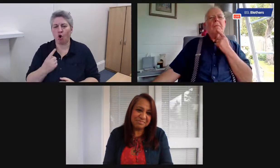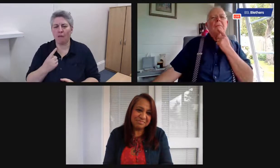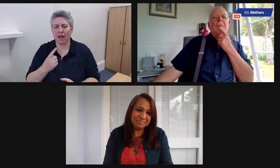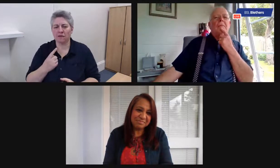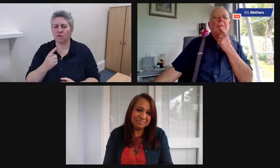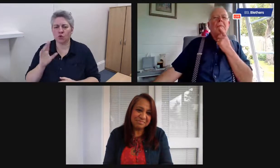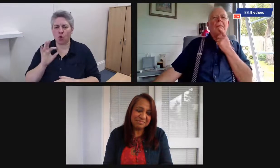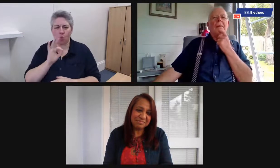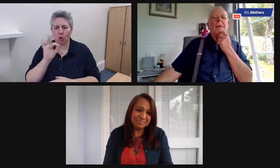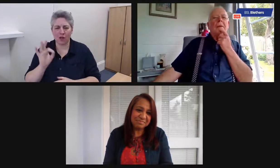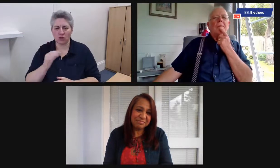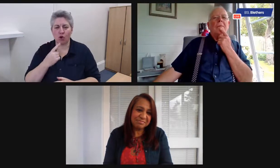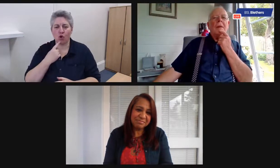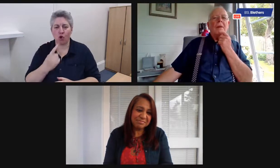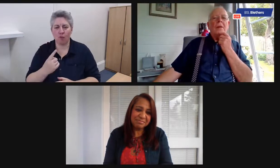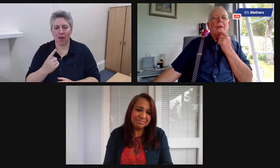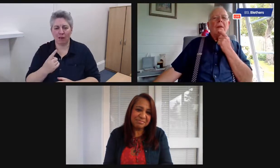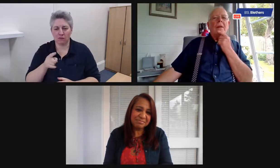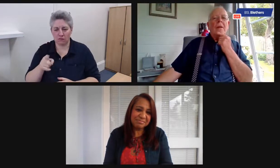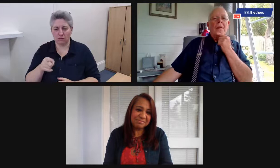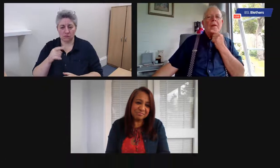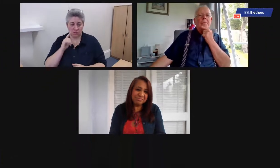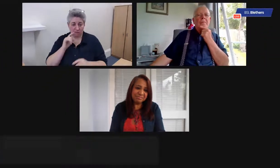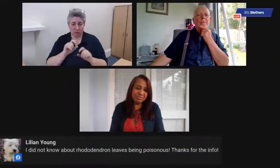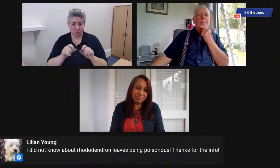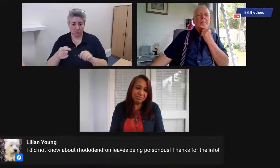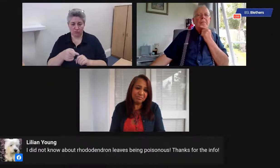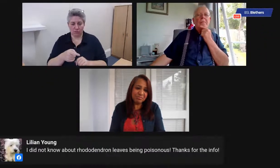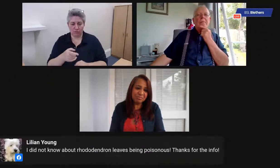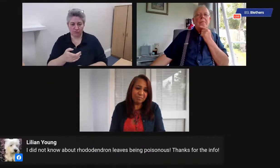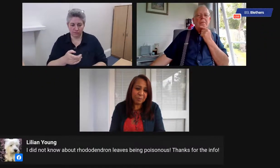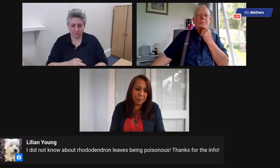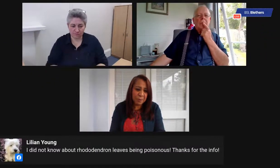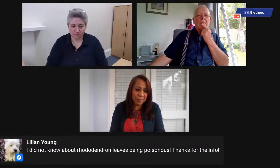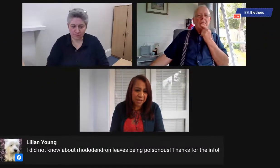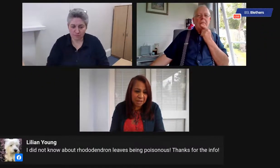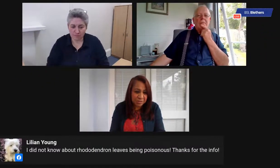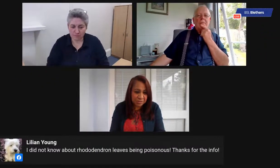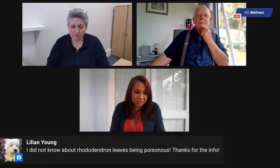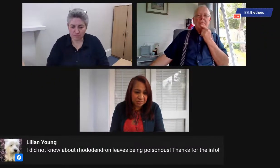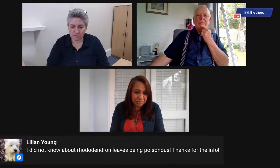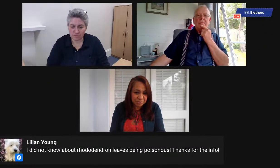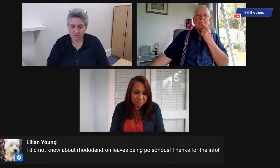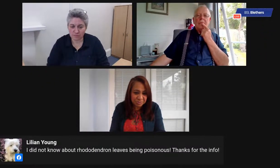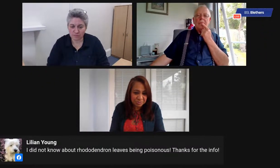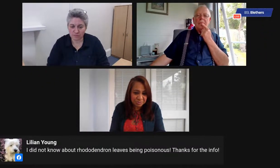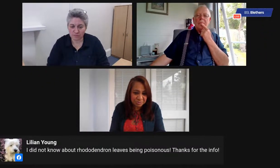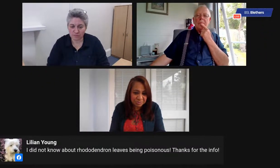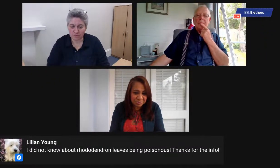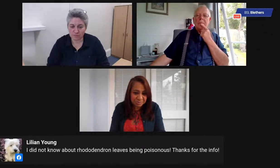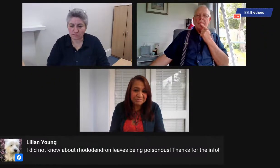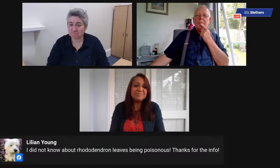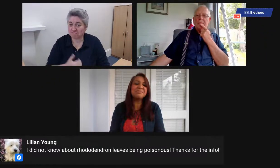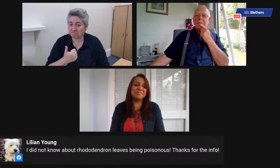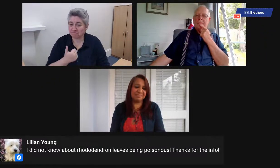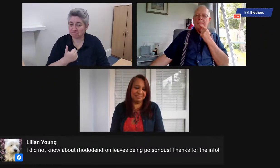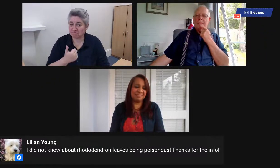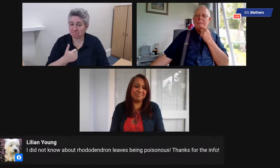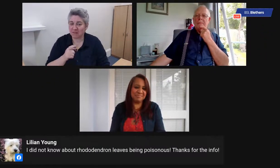We've got a comment. It's not a question yet, but it's a comment that's come in. We'll see it at the bottom. It's from Lillian Young. I